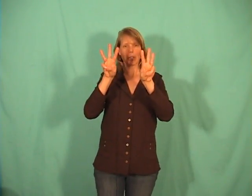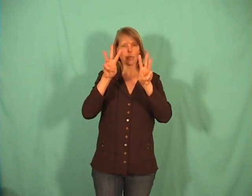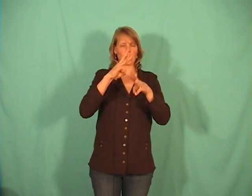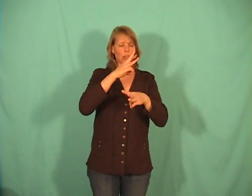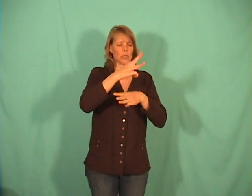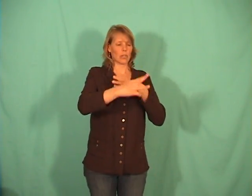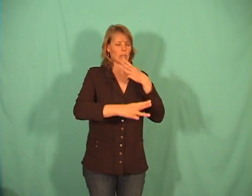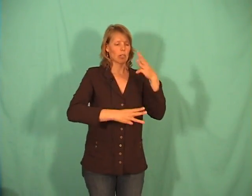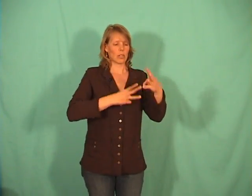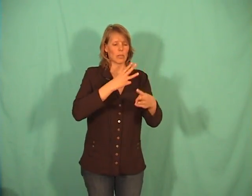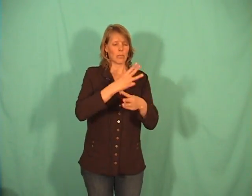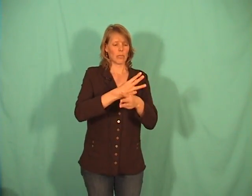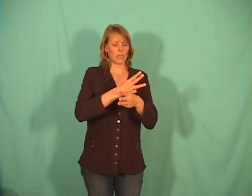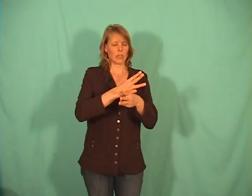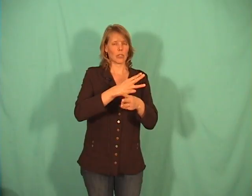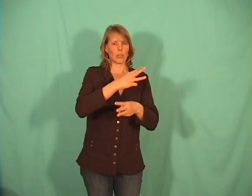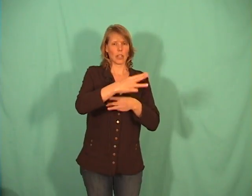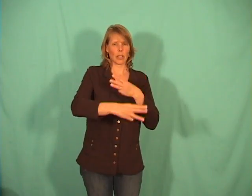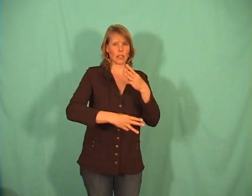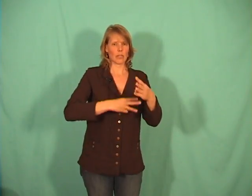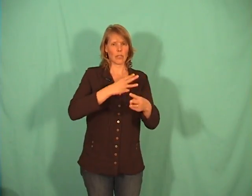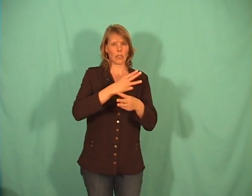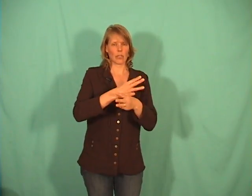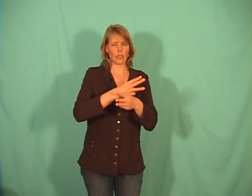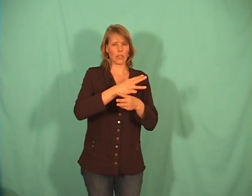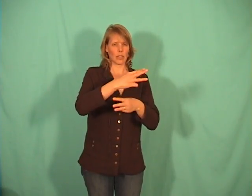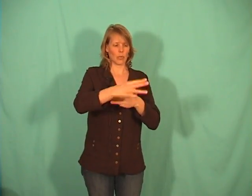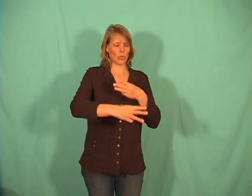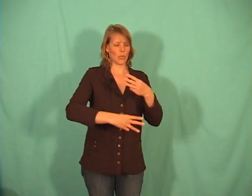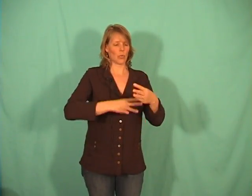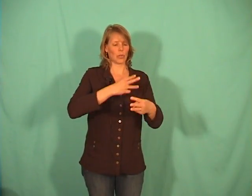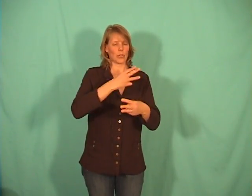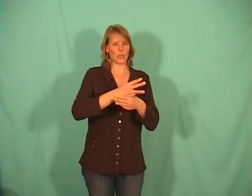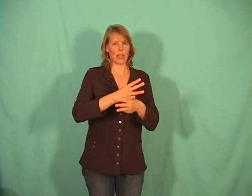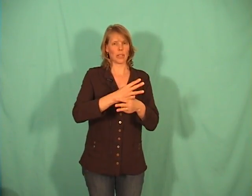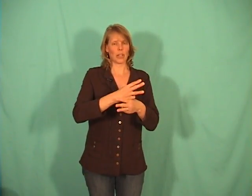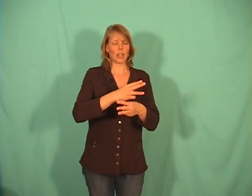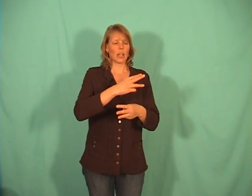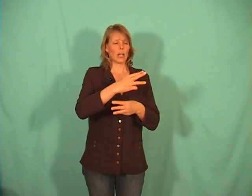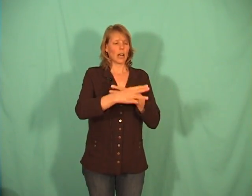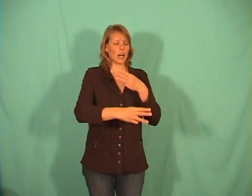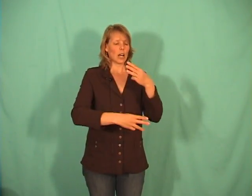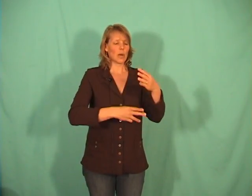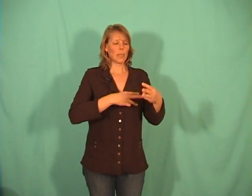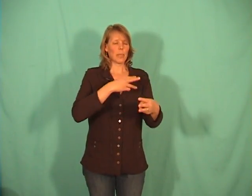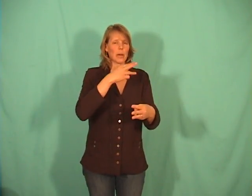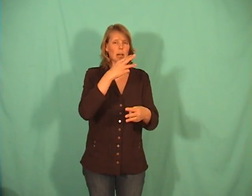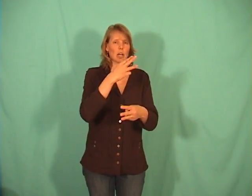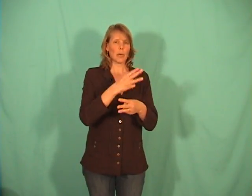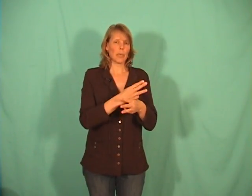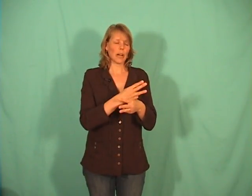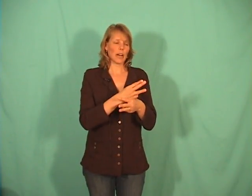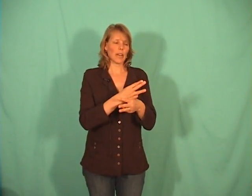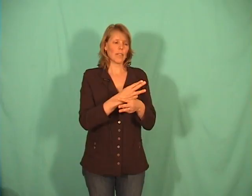W's. Do like a circle, the world is round. Up above